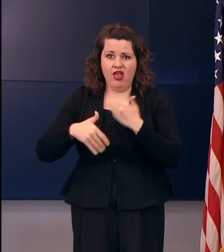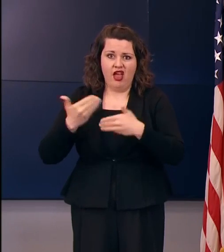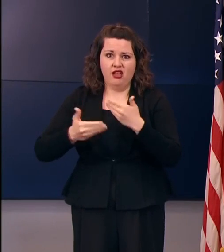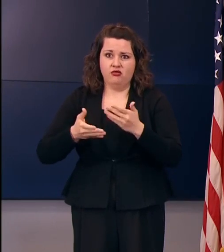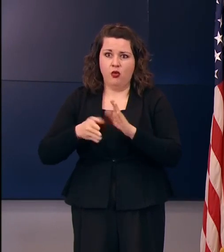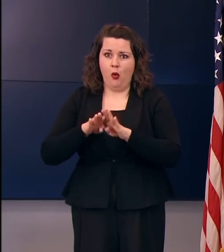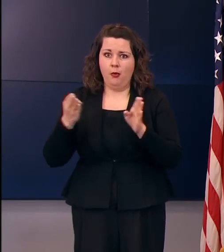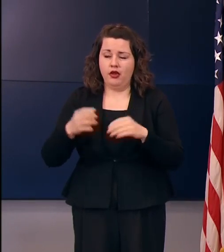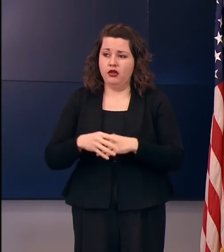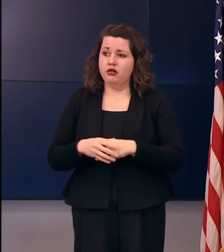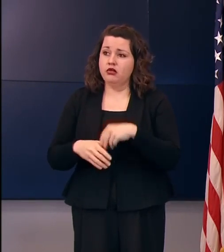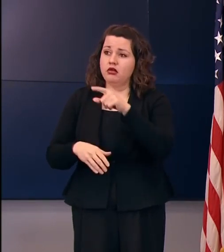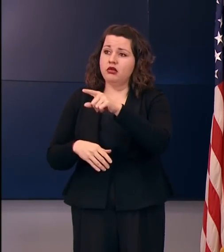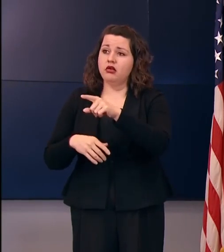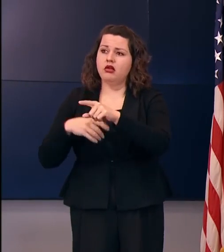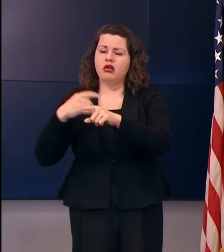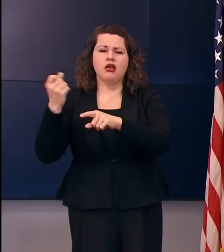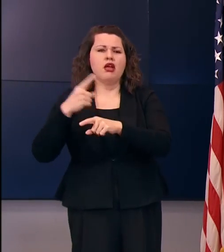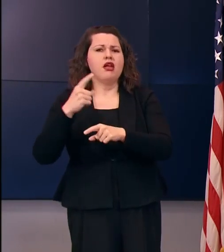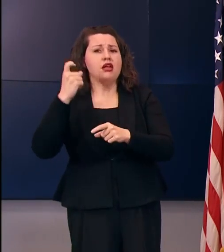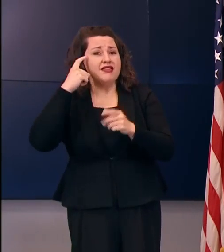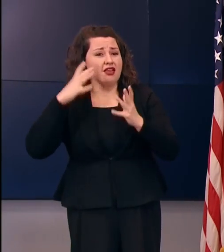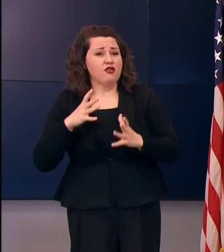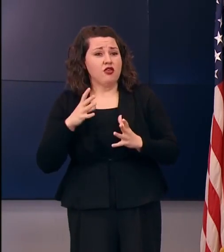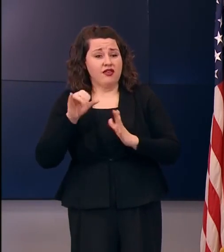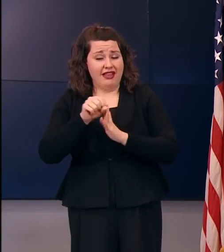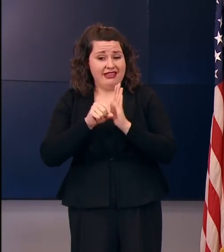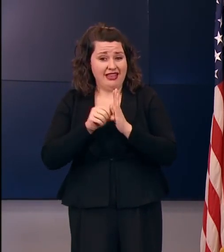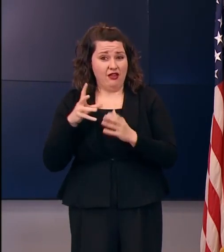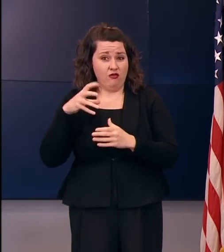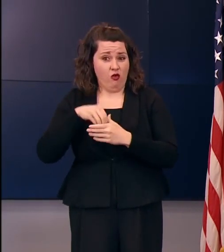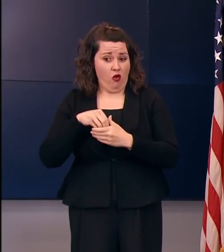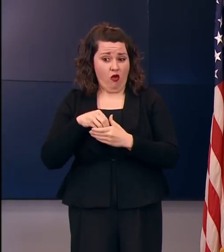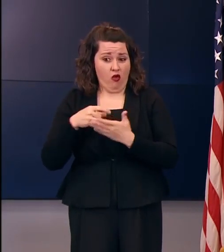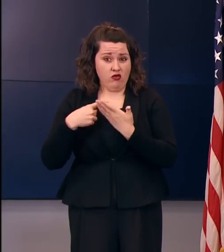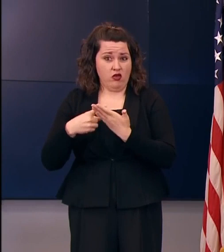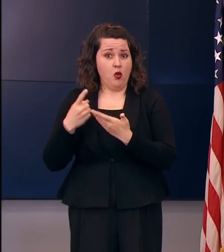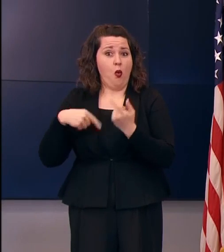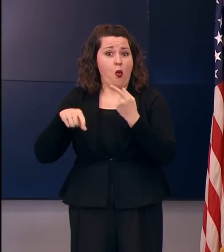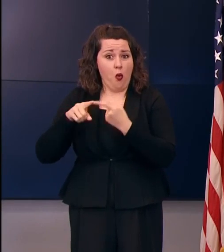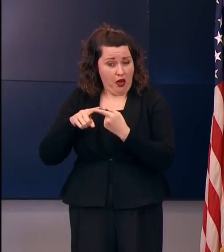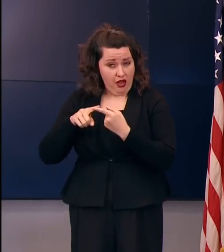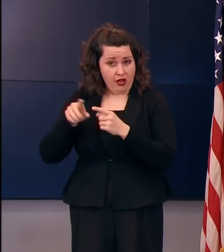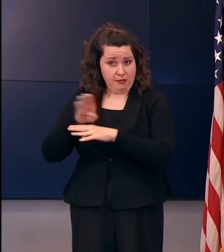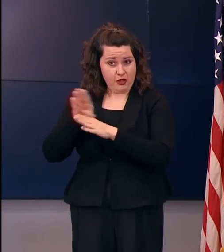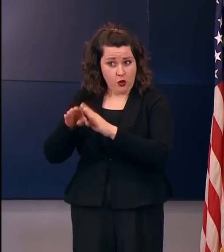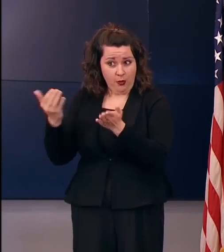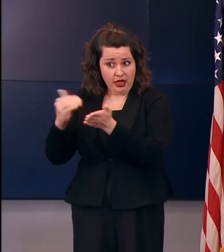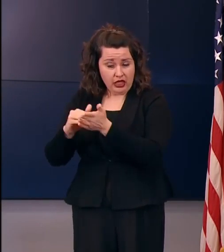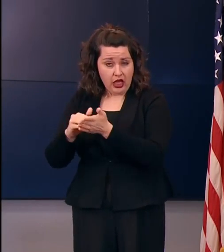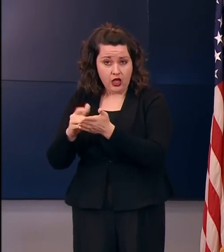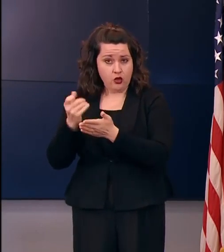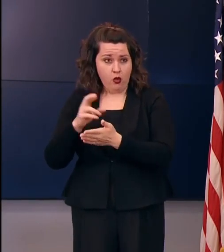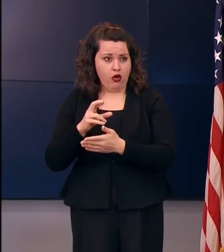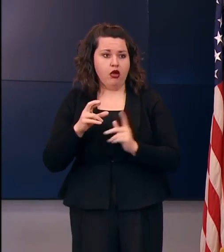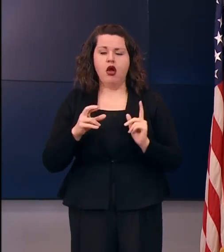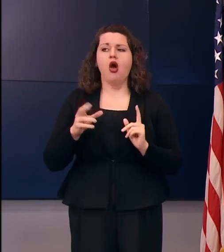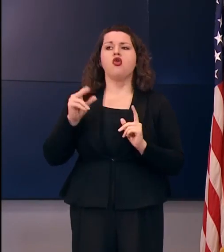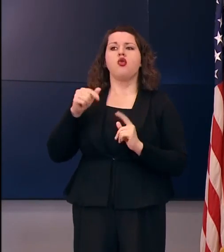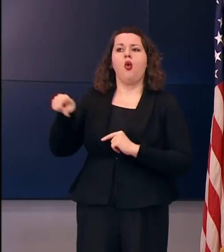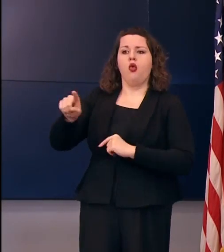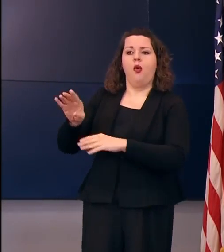Governor, is the state involved in discussions on when those plants reopen, or is that 100% No, they're making decision? those